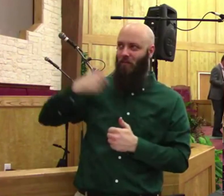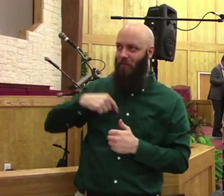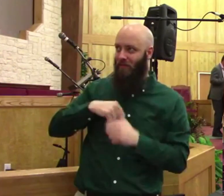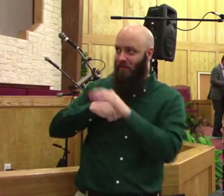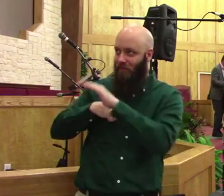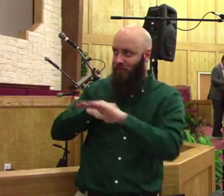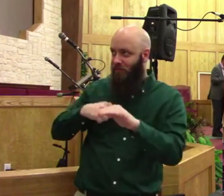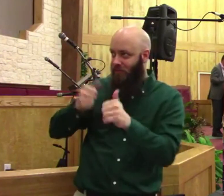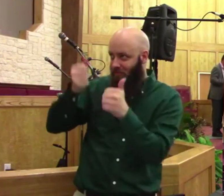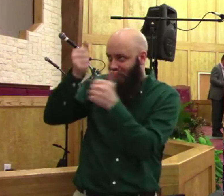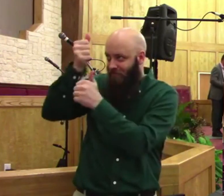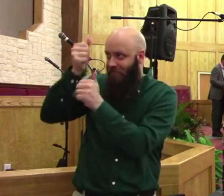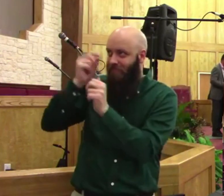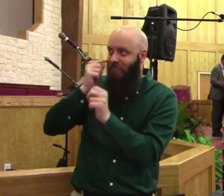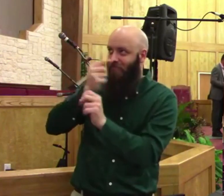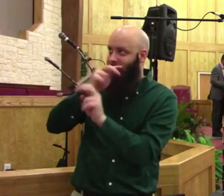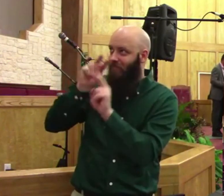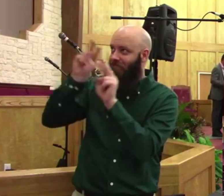eyes on him.